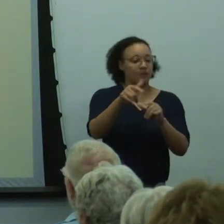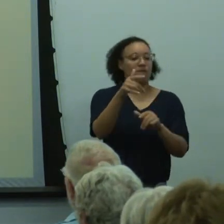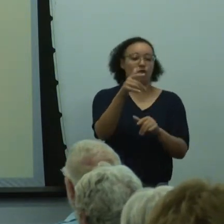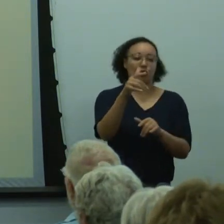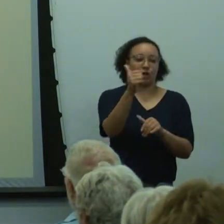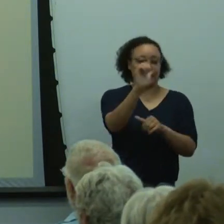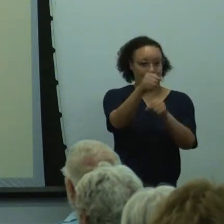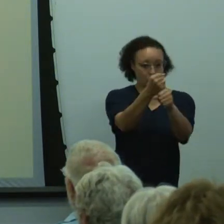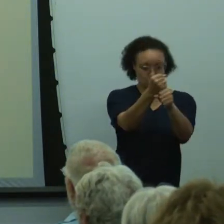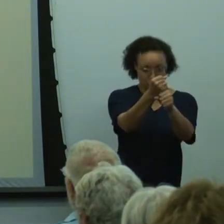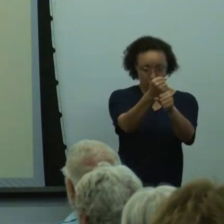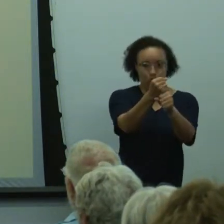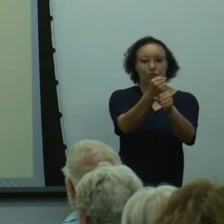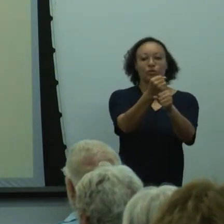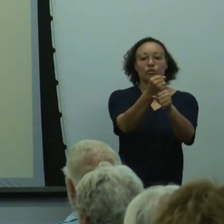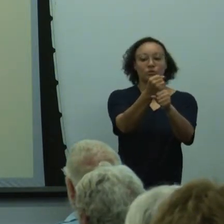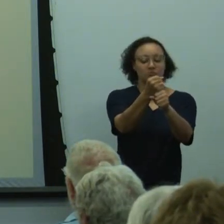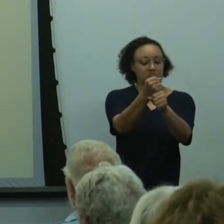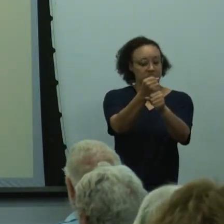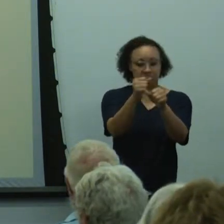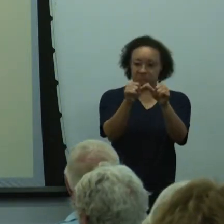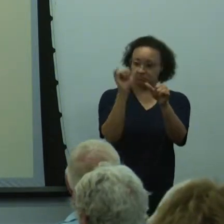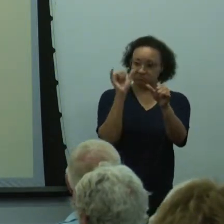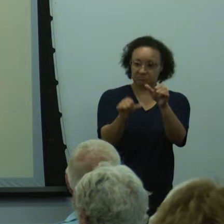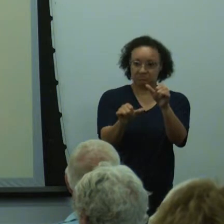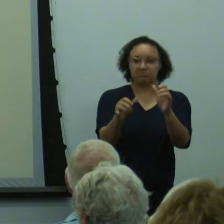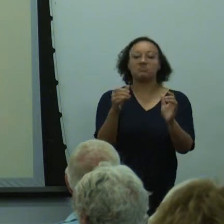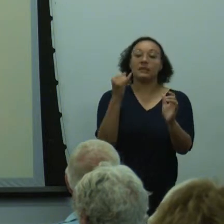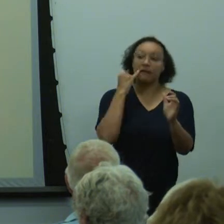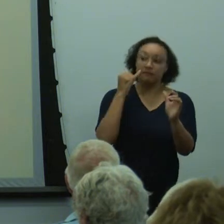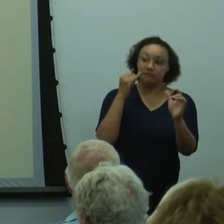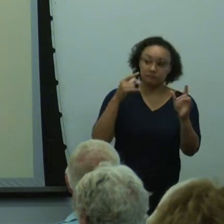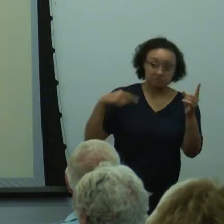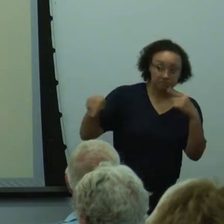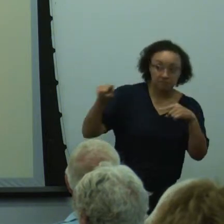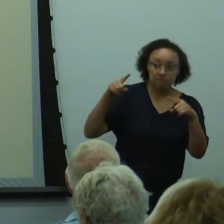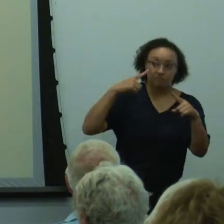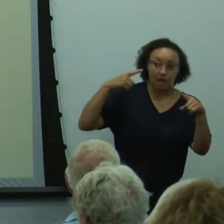representatives. It's a 10-year map, you get that kind of agreement.